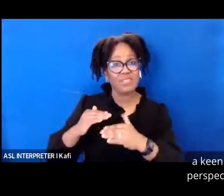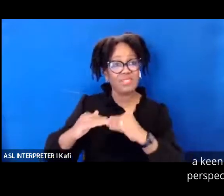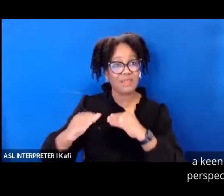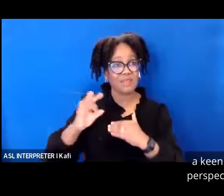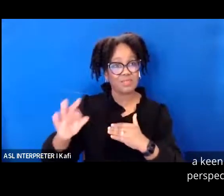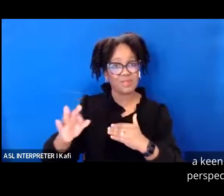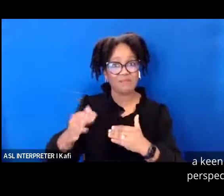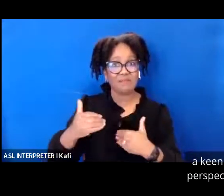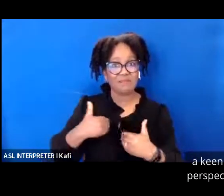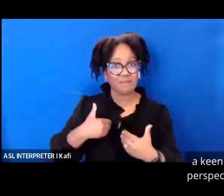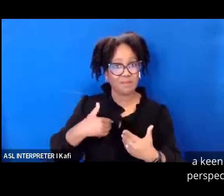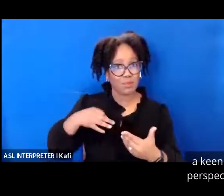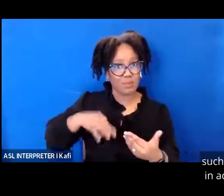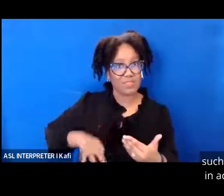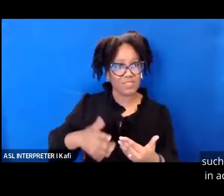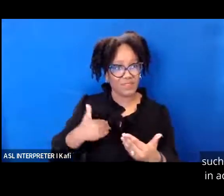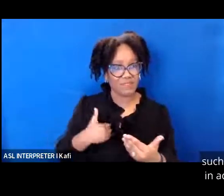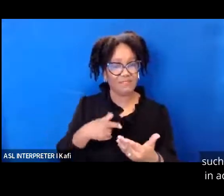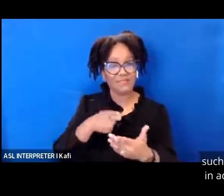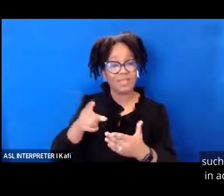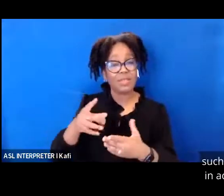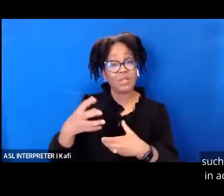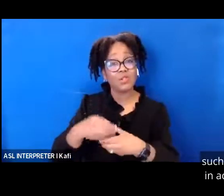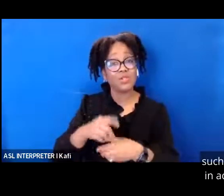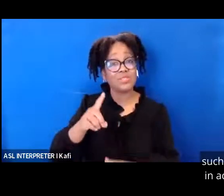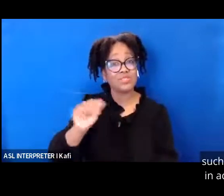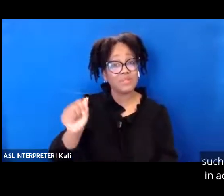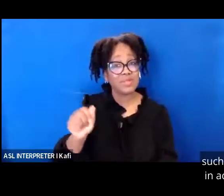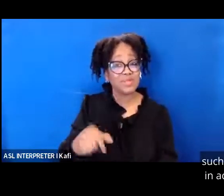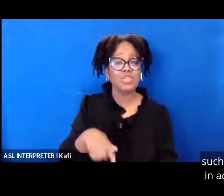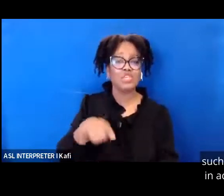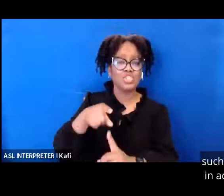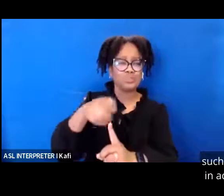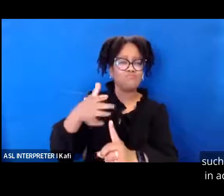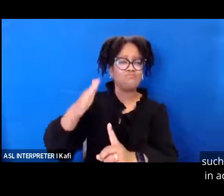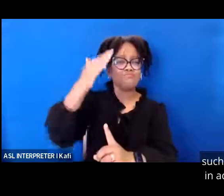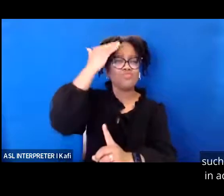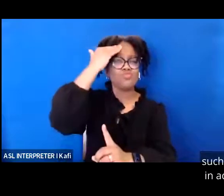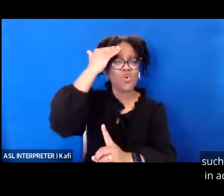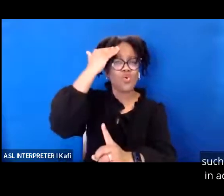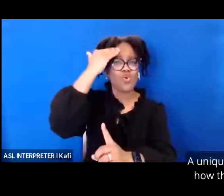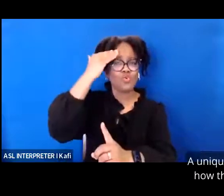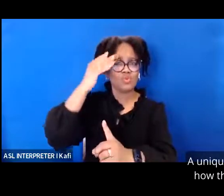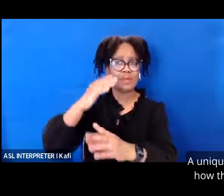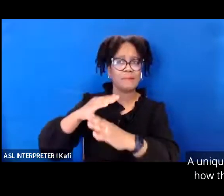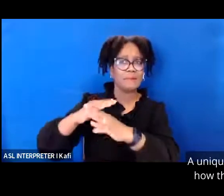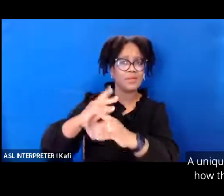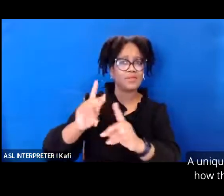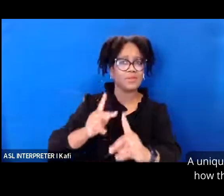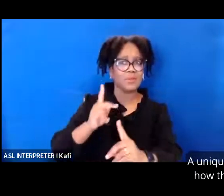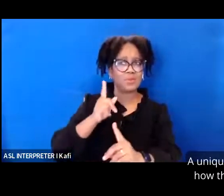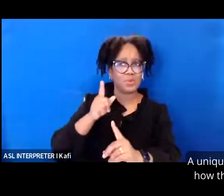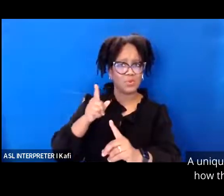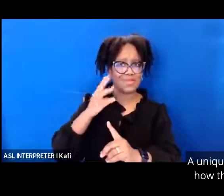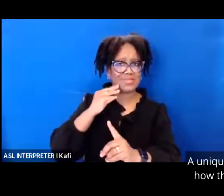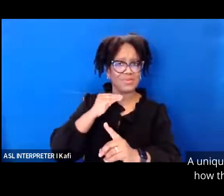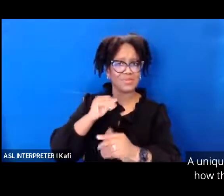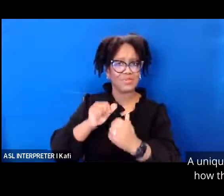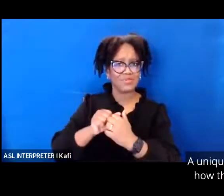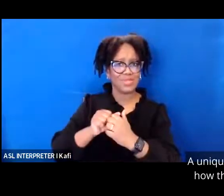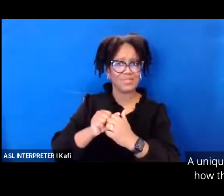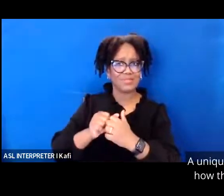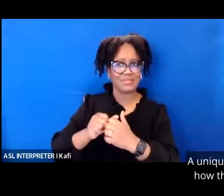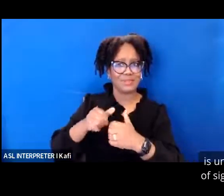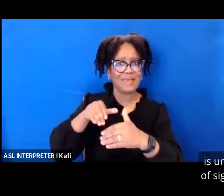perspective on the barrier such individuals face in accessing justice a unique understanding of how the